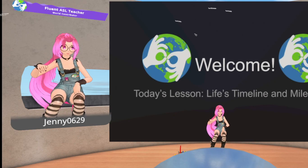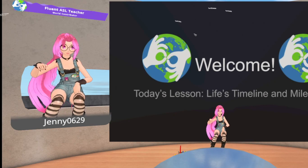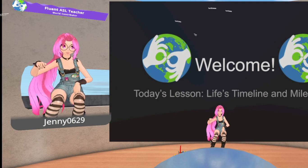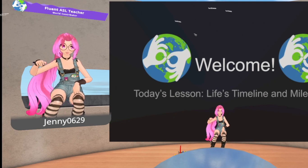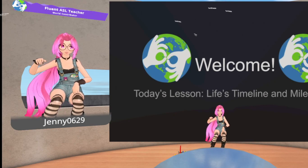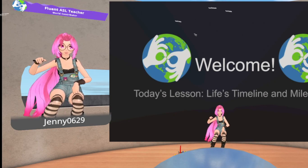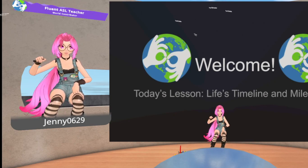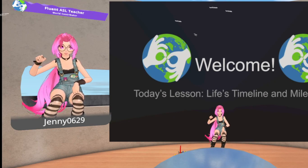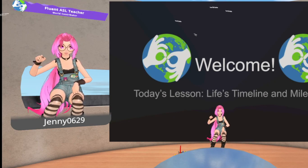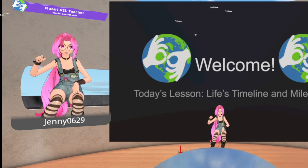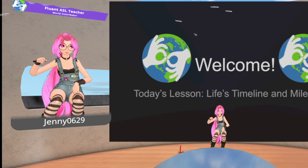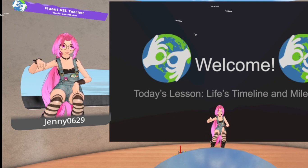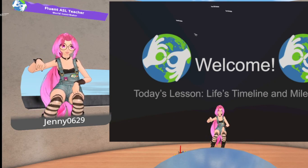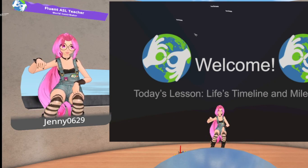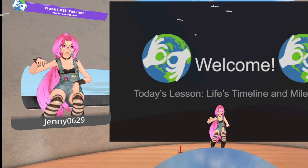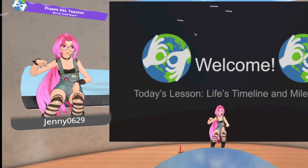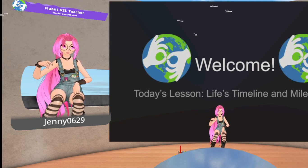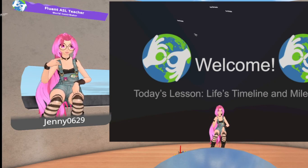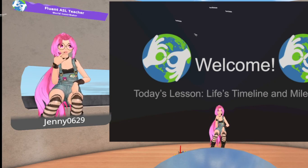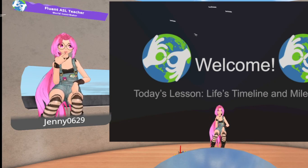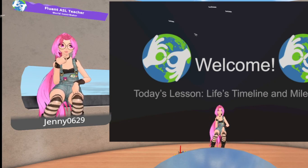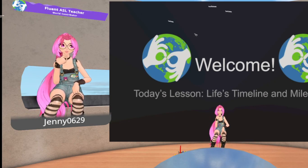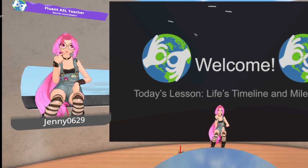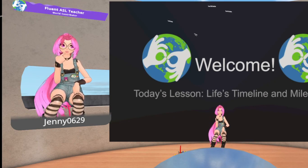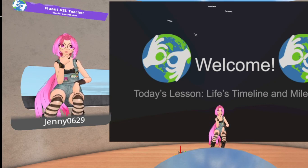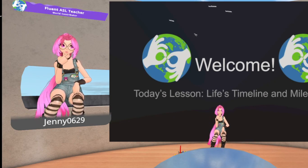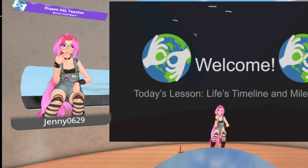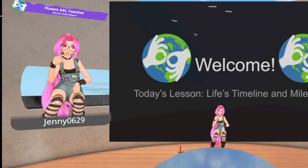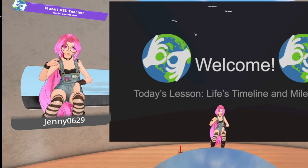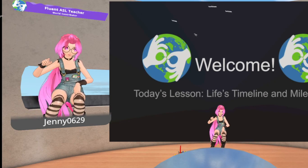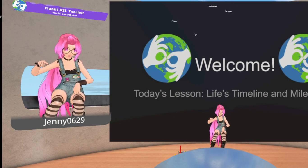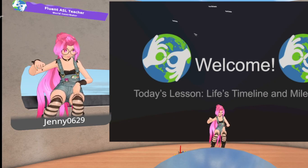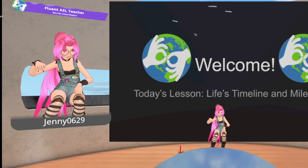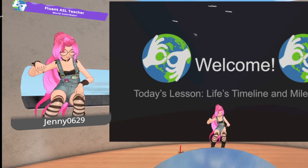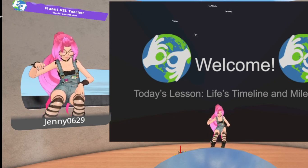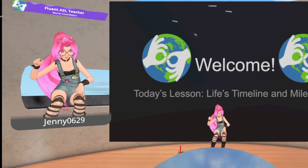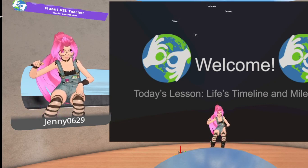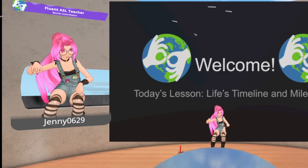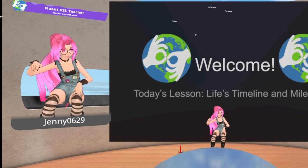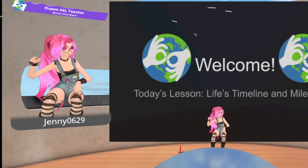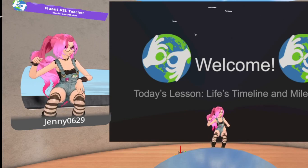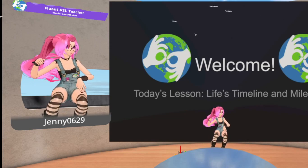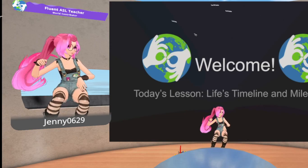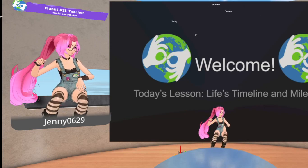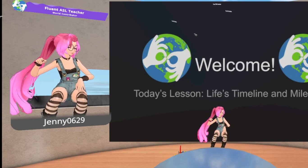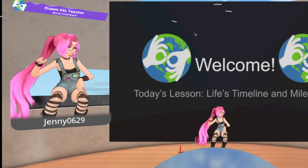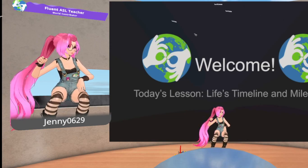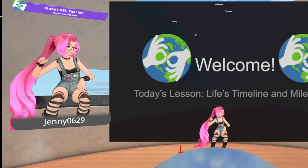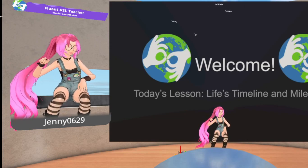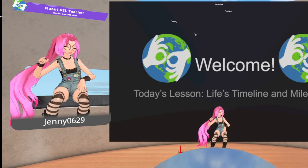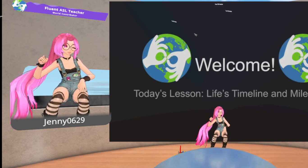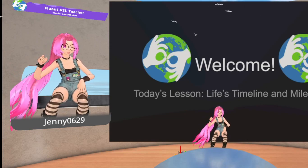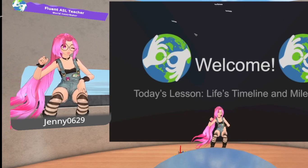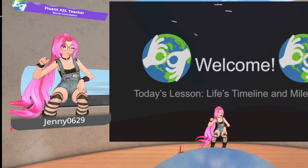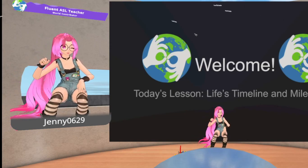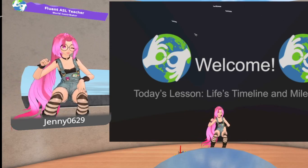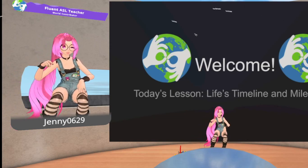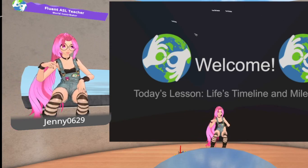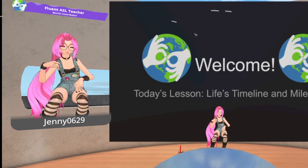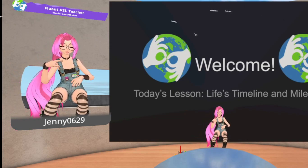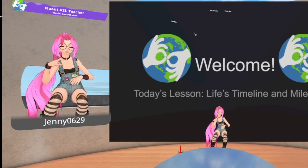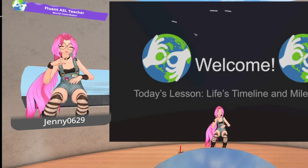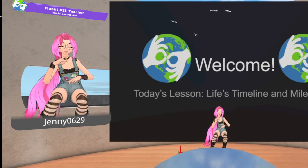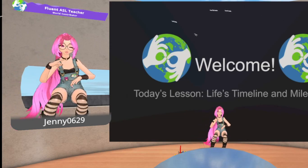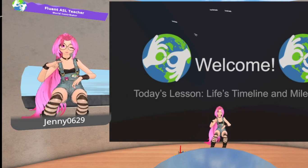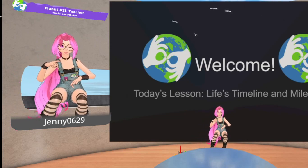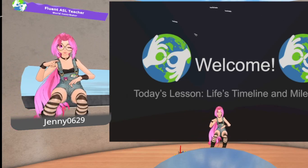should, and need. You make it e. I wish I had my face tracker that I could show,